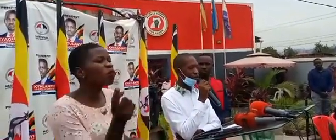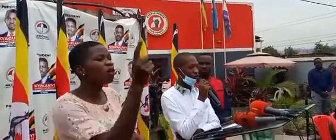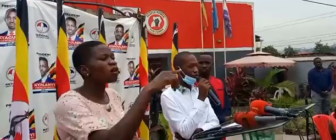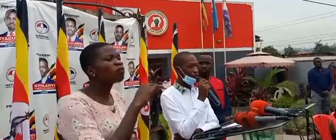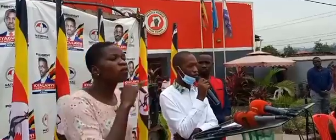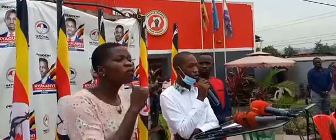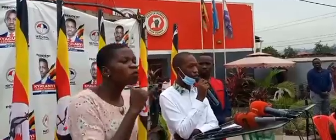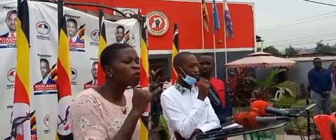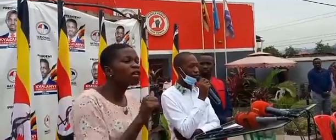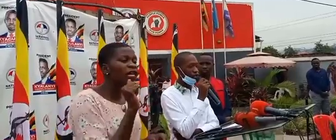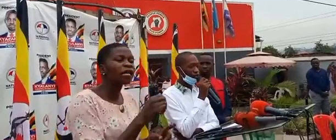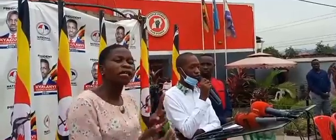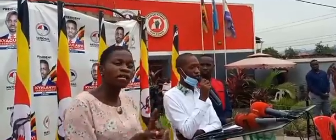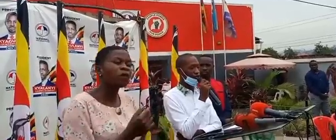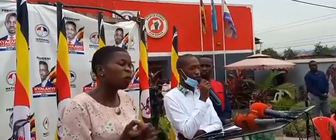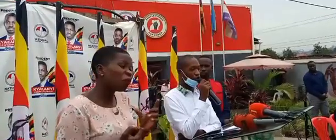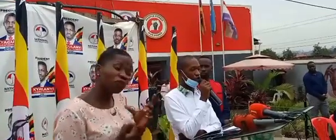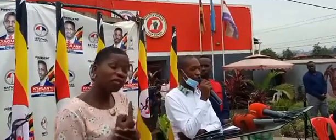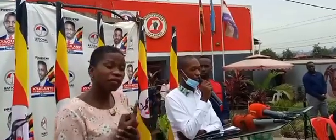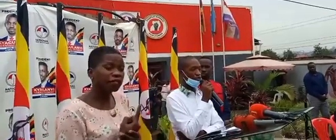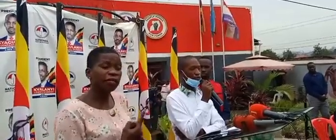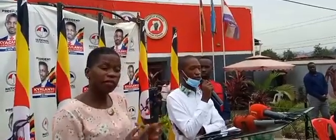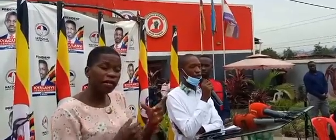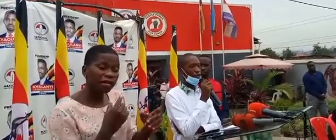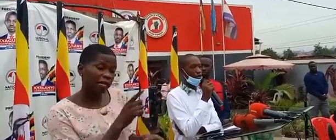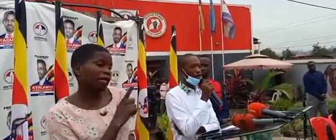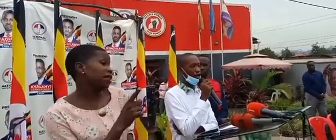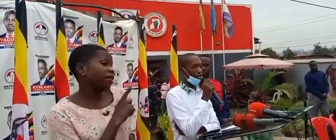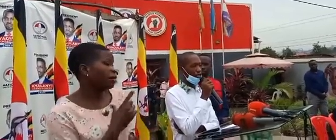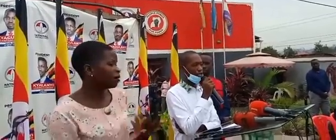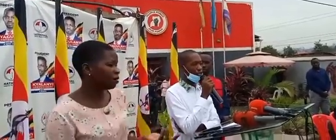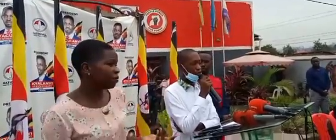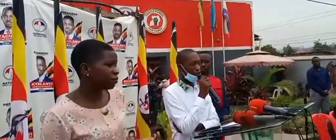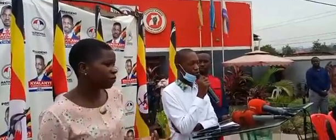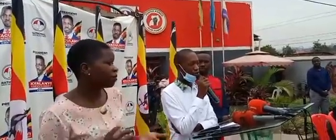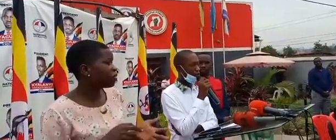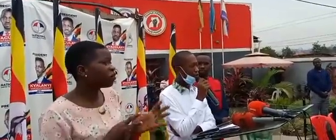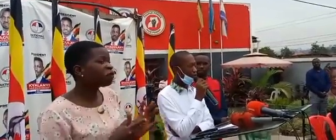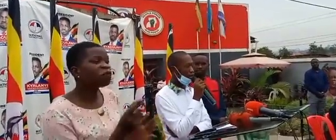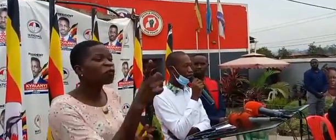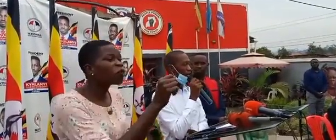emanju oba mulatwe oba toilets kati